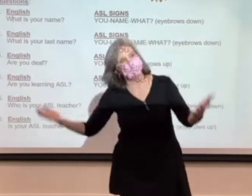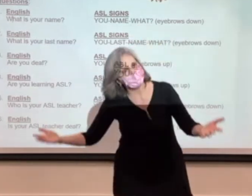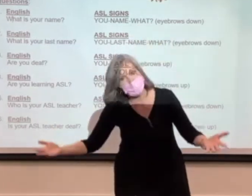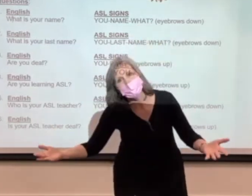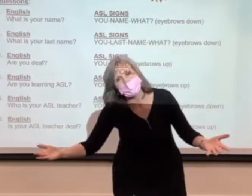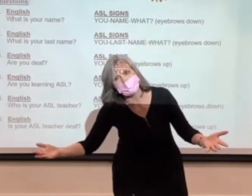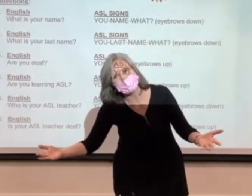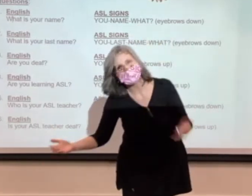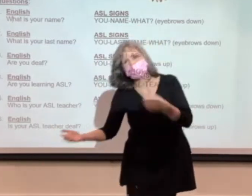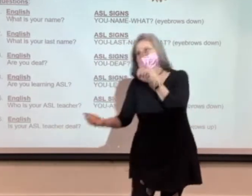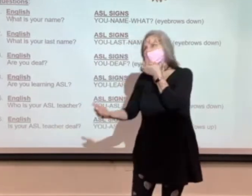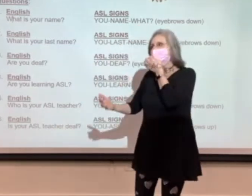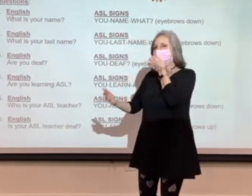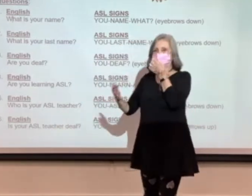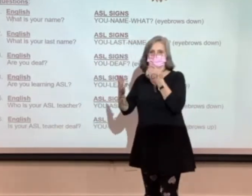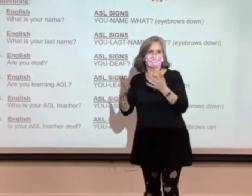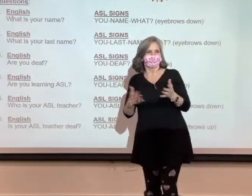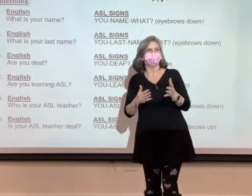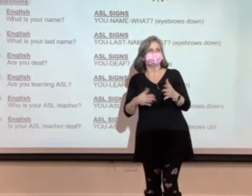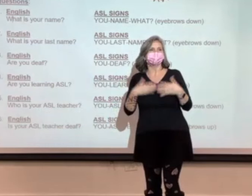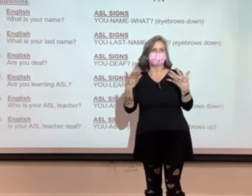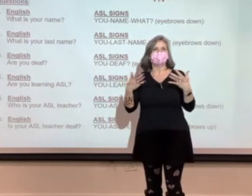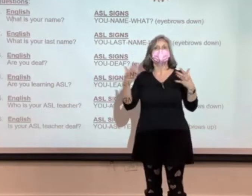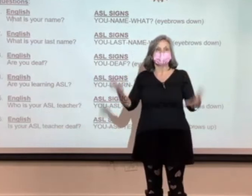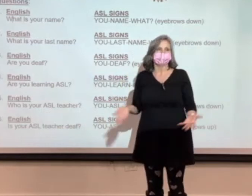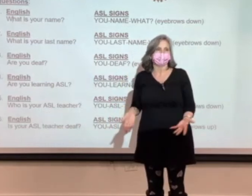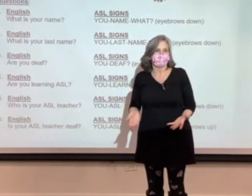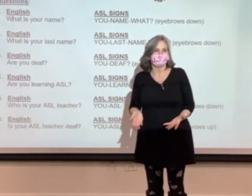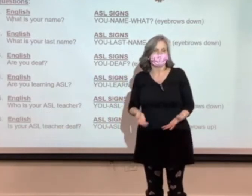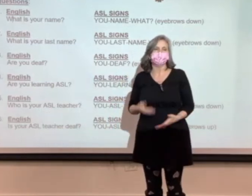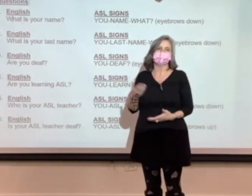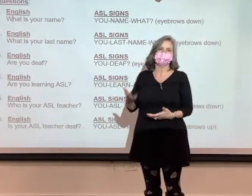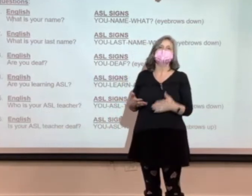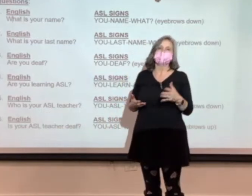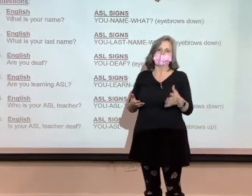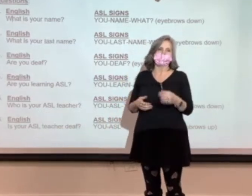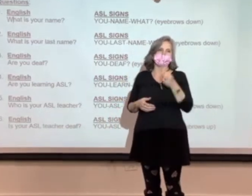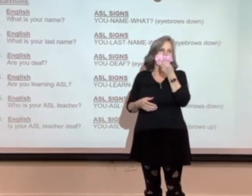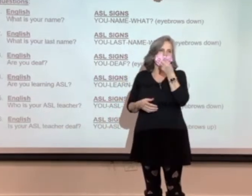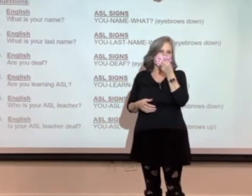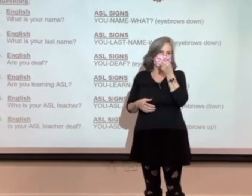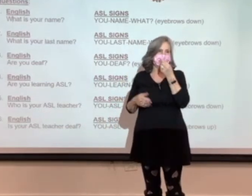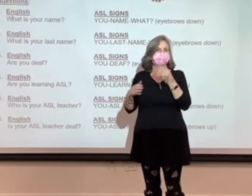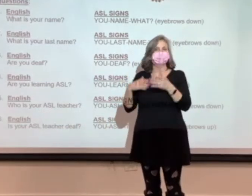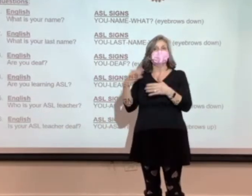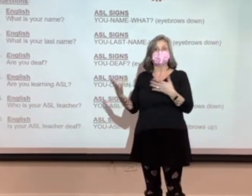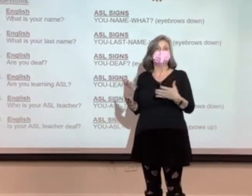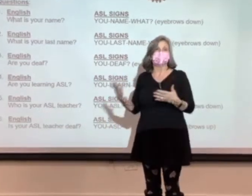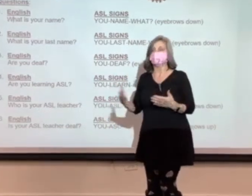one available, right? And that's the big thing, you're making reasonable accommodations. It doesn't mean that there's always an easy answer